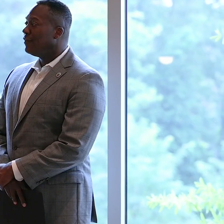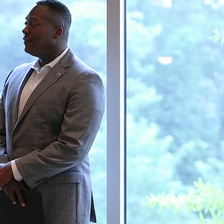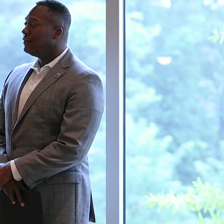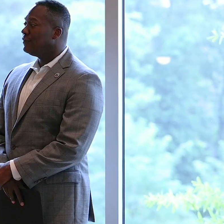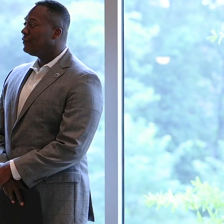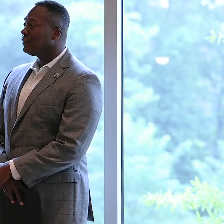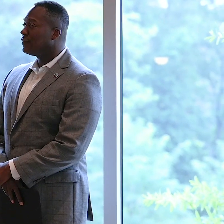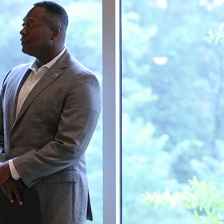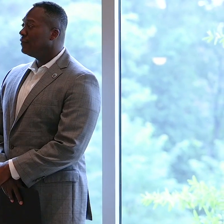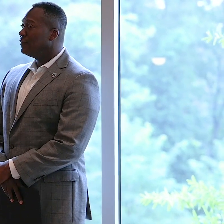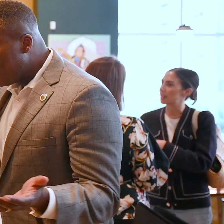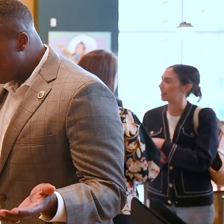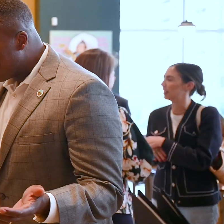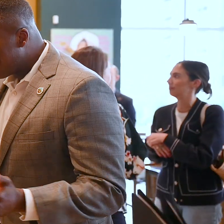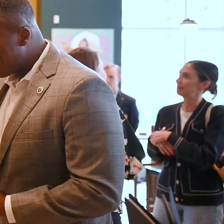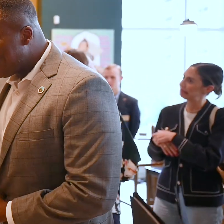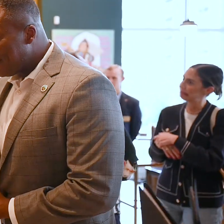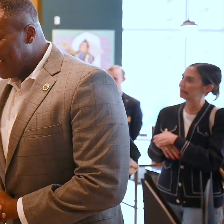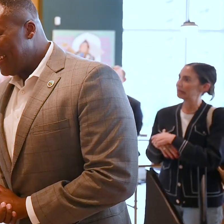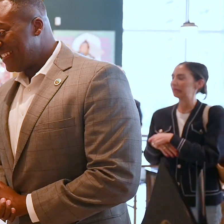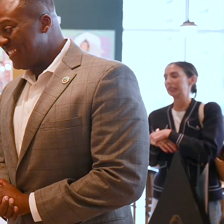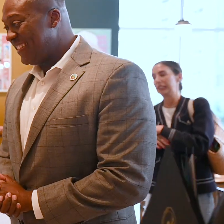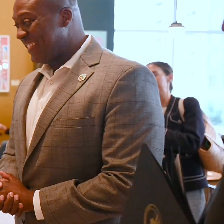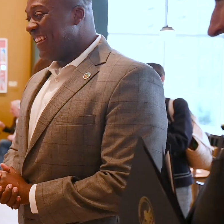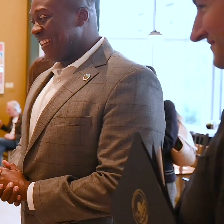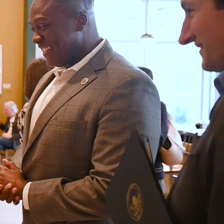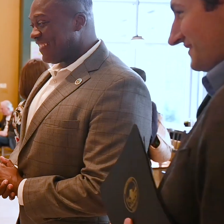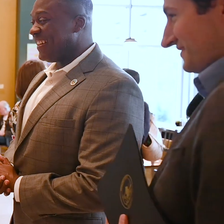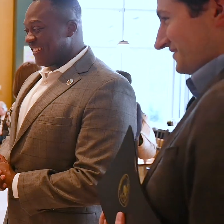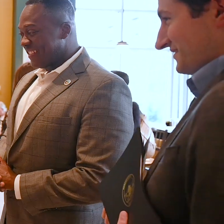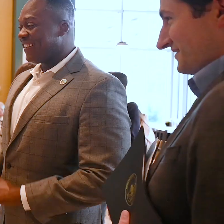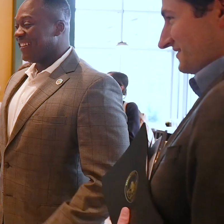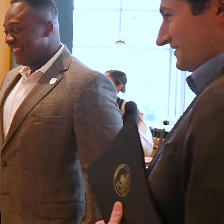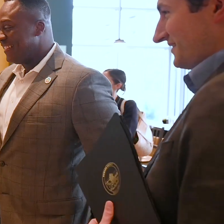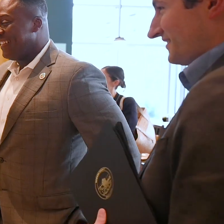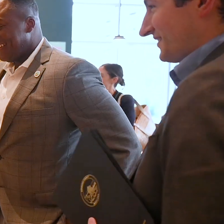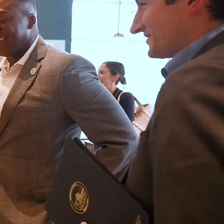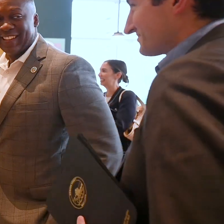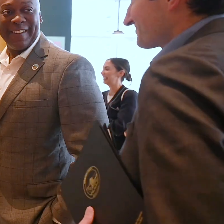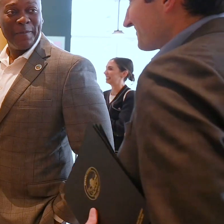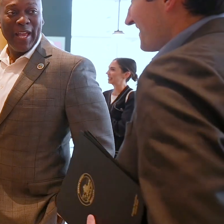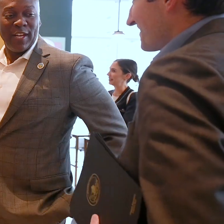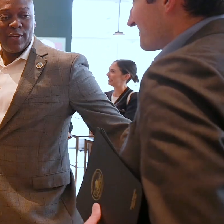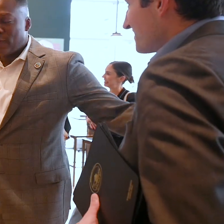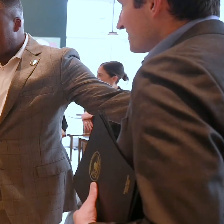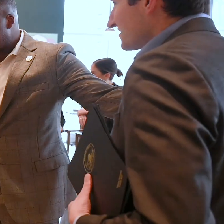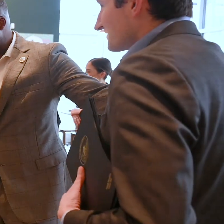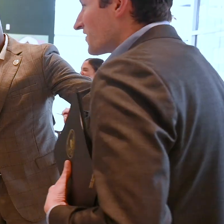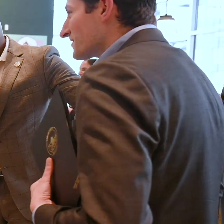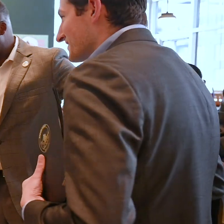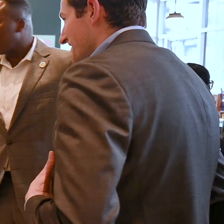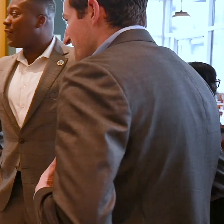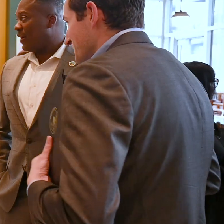remained top secret until today. HOCO Pulitzo looks forward to engaging with the Youth Poet Laureate at events all around the county